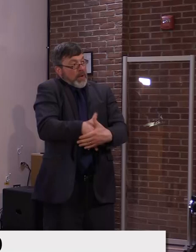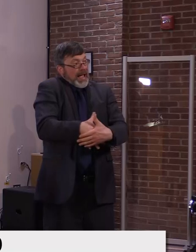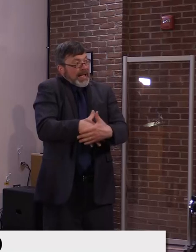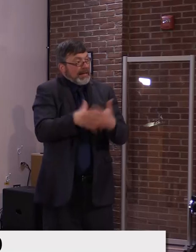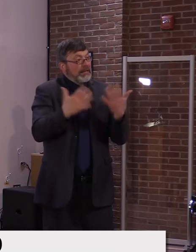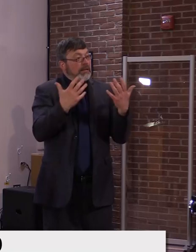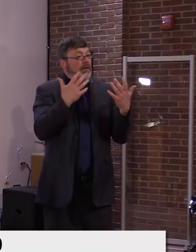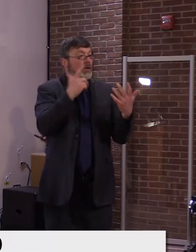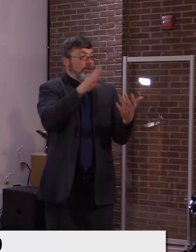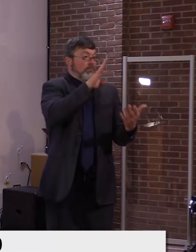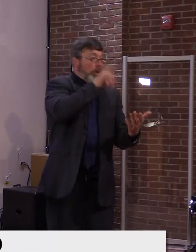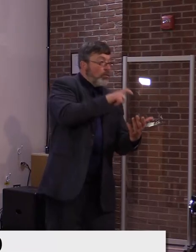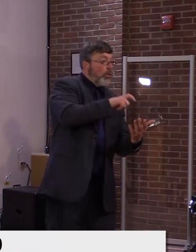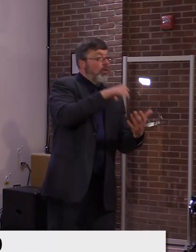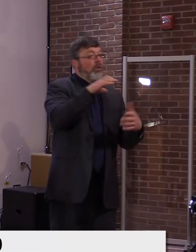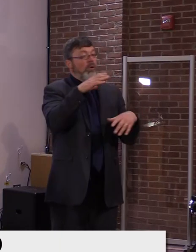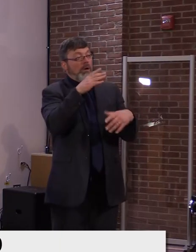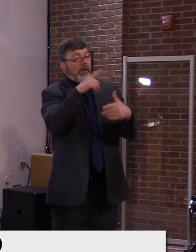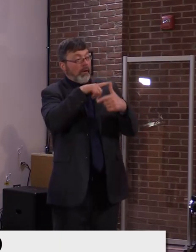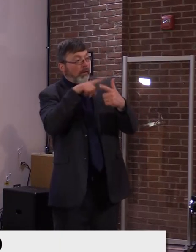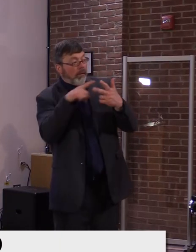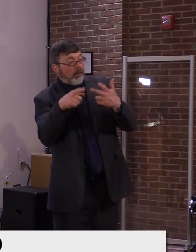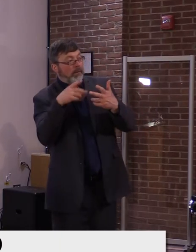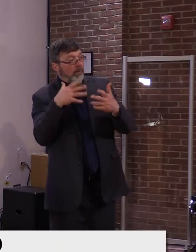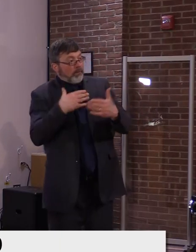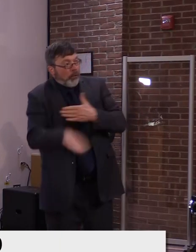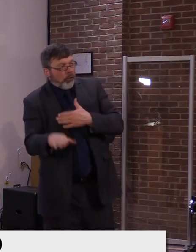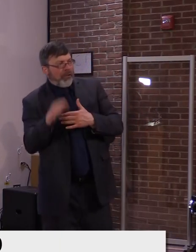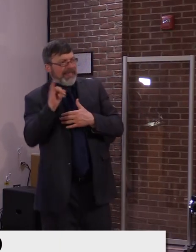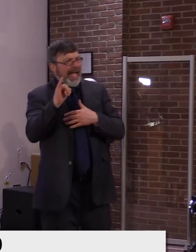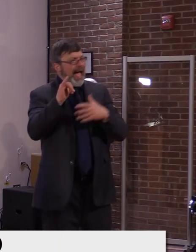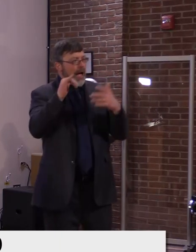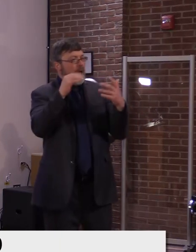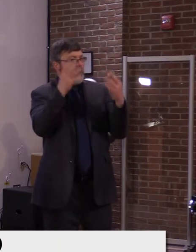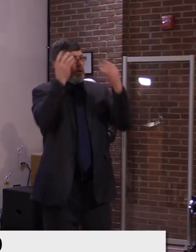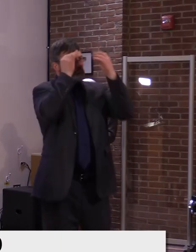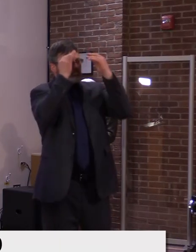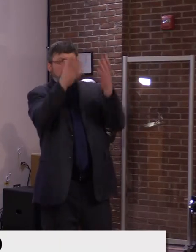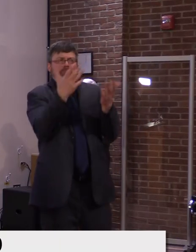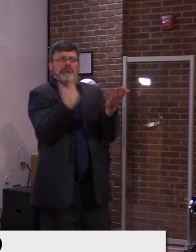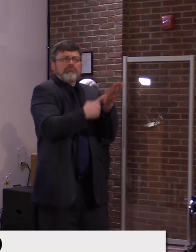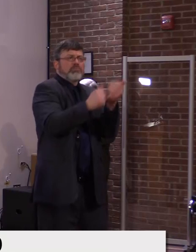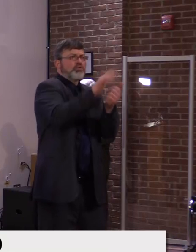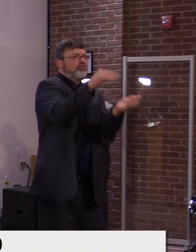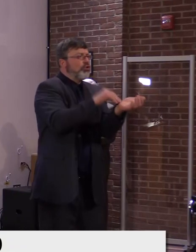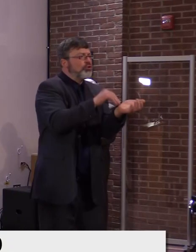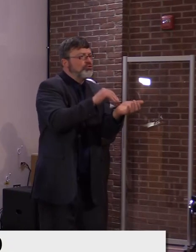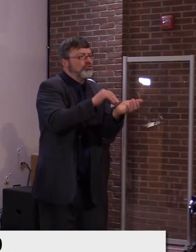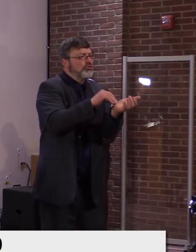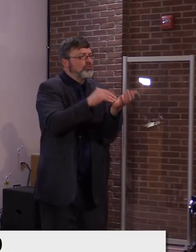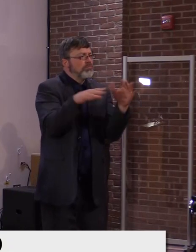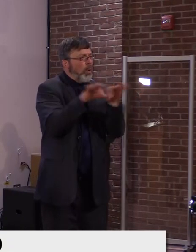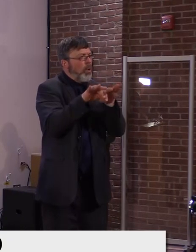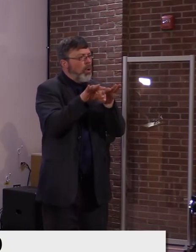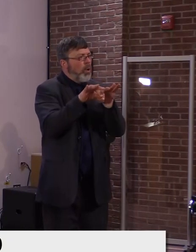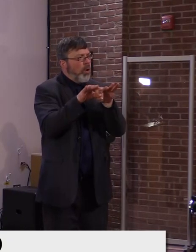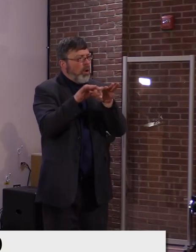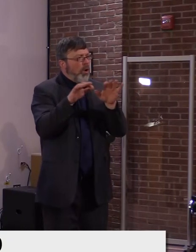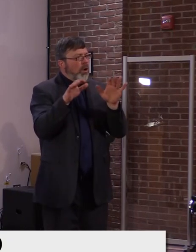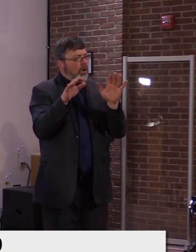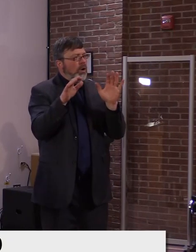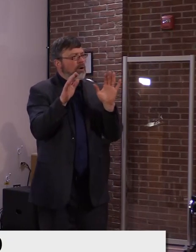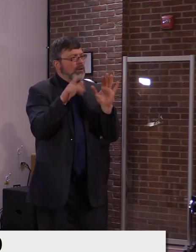provide healthcare providers with an opportunity to treat whatever may happen as a result, just to be